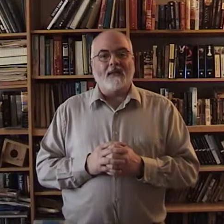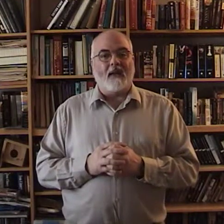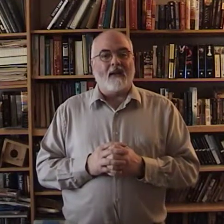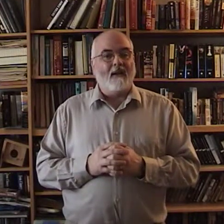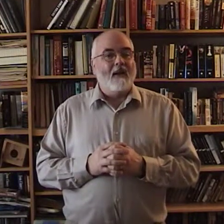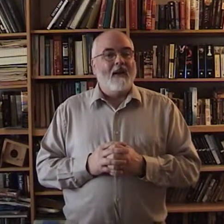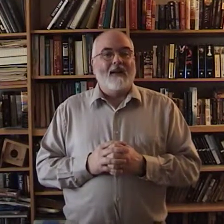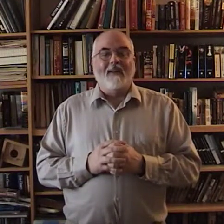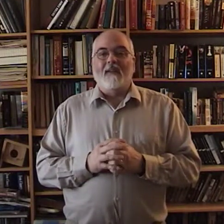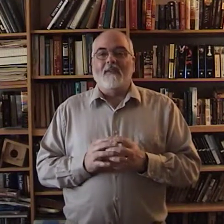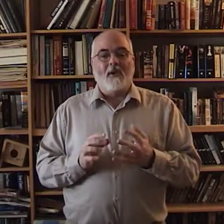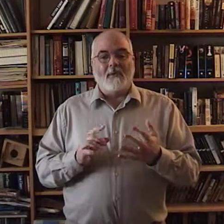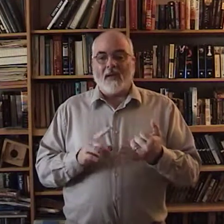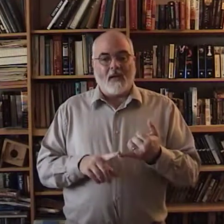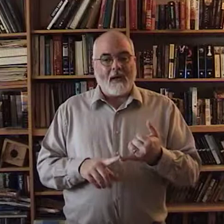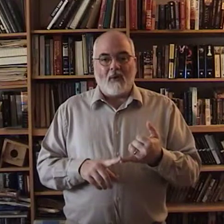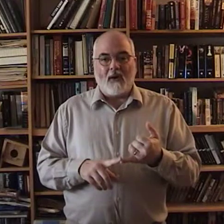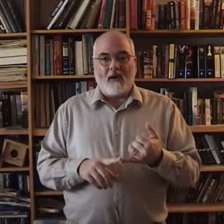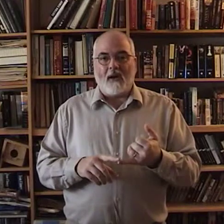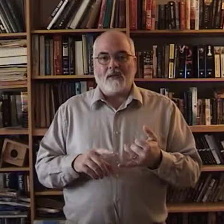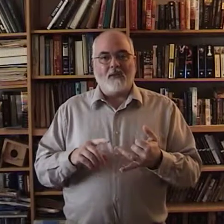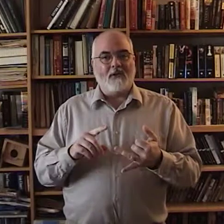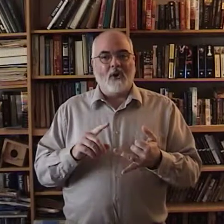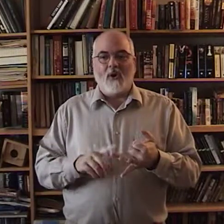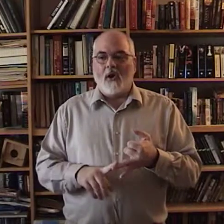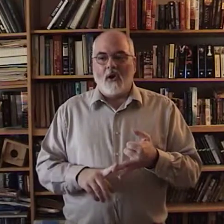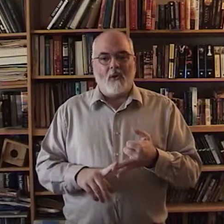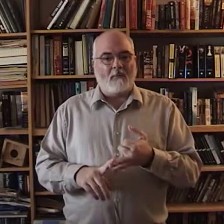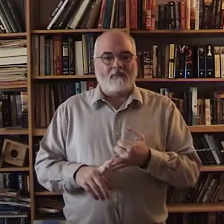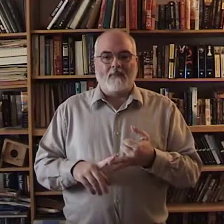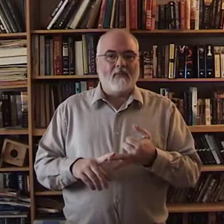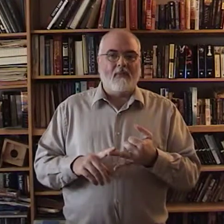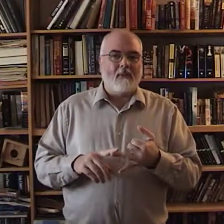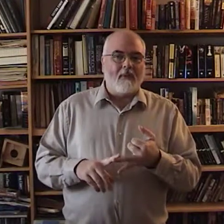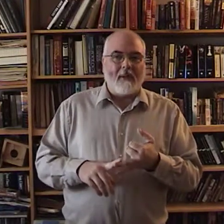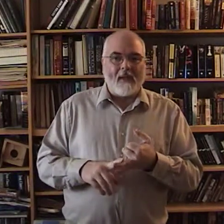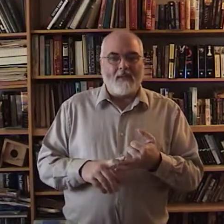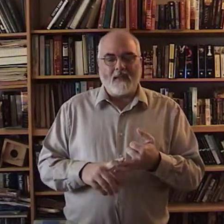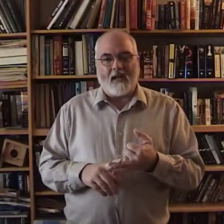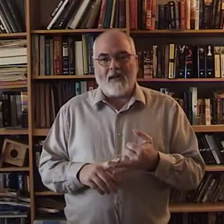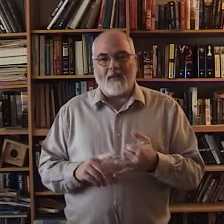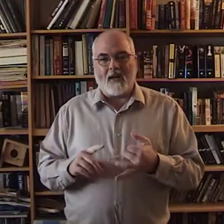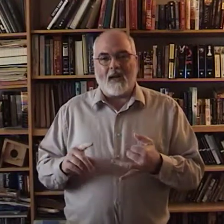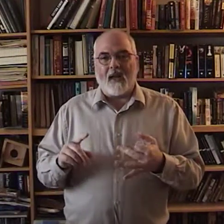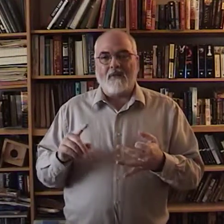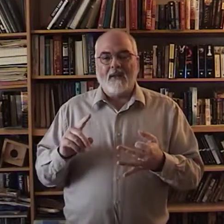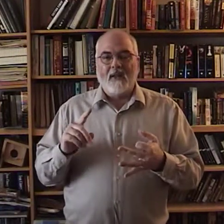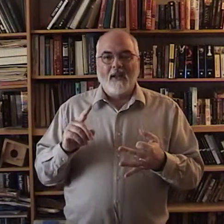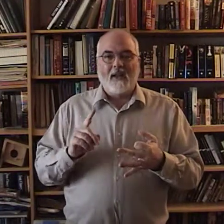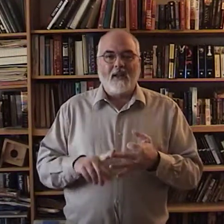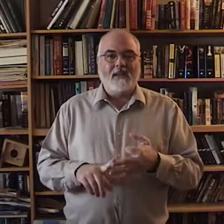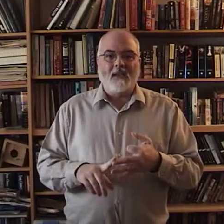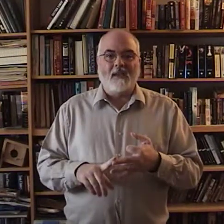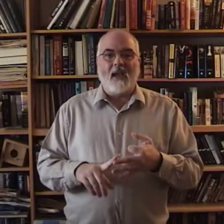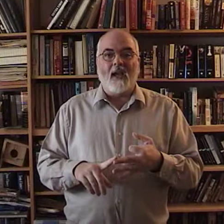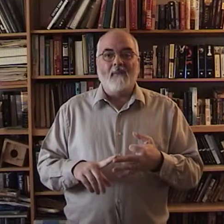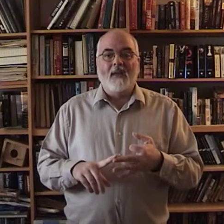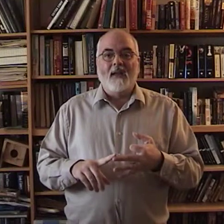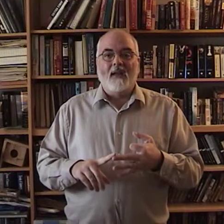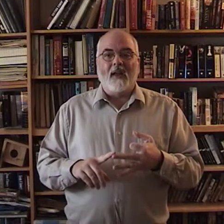that doesn't matter what it costs, knowing all the bad things that I've done in life, He still came,